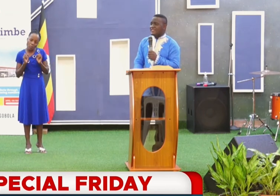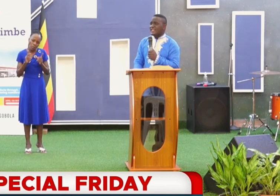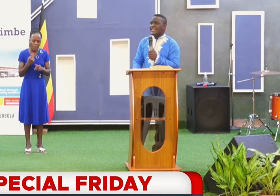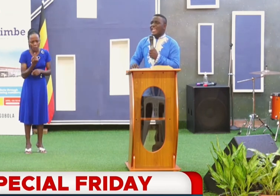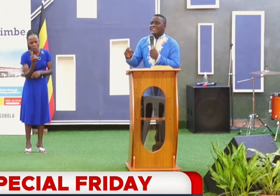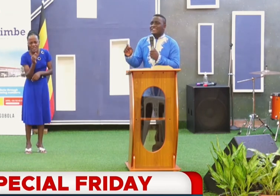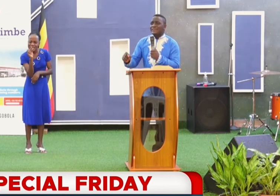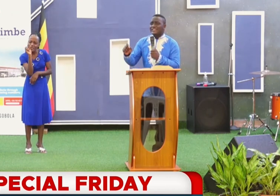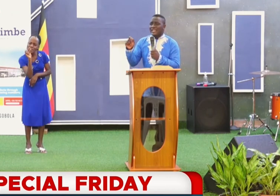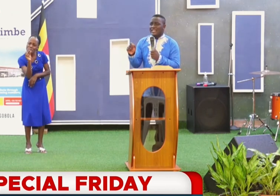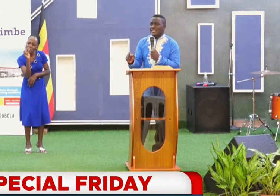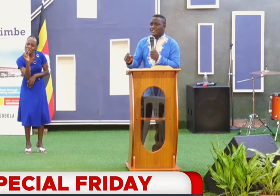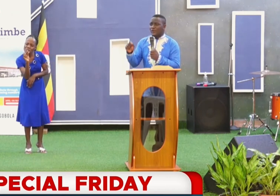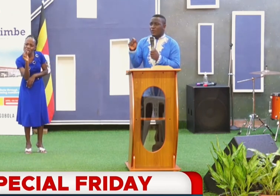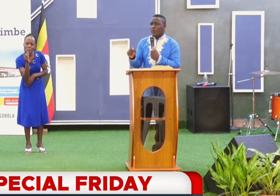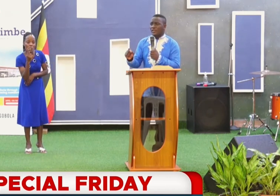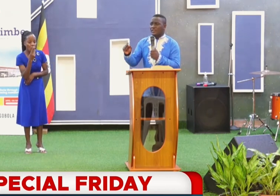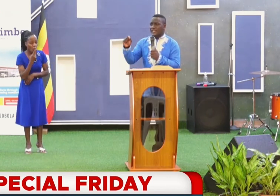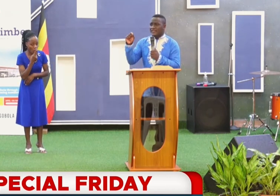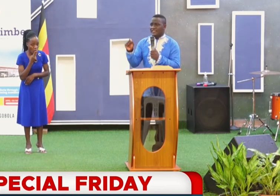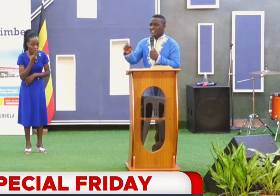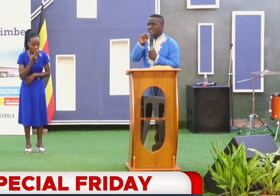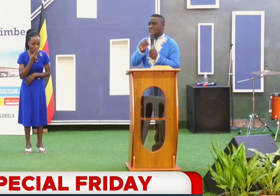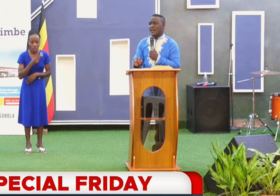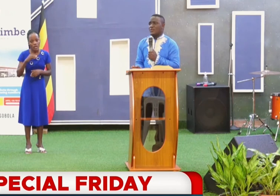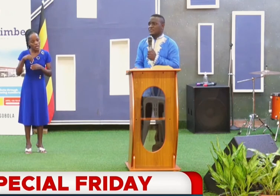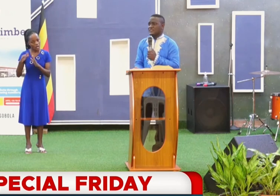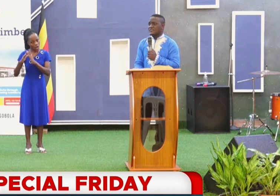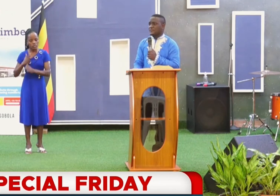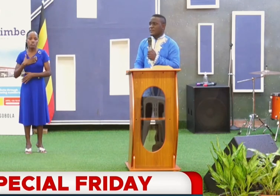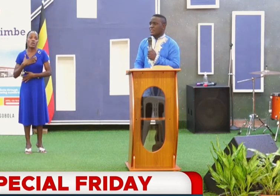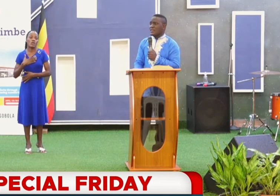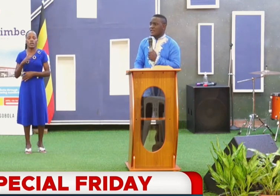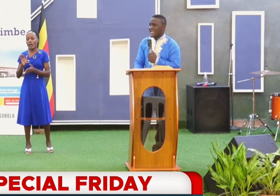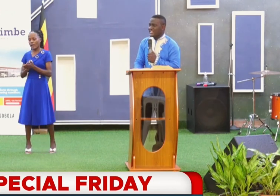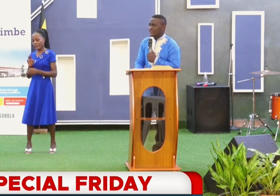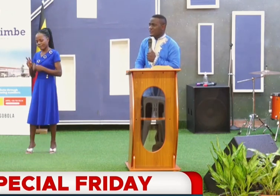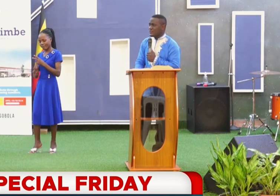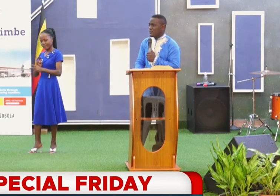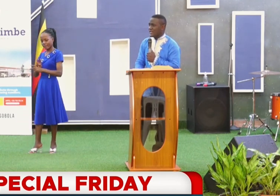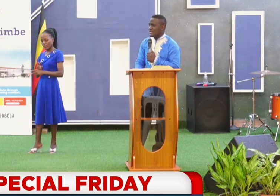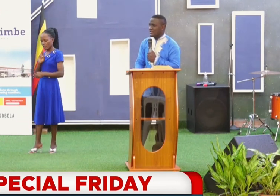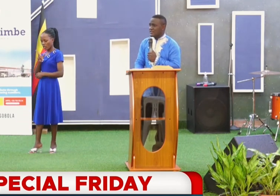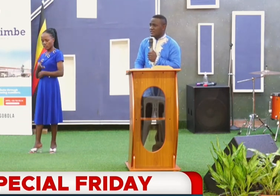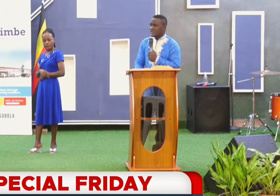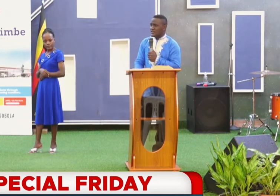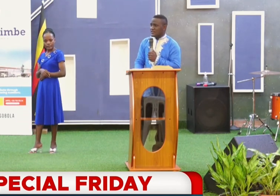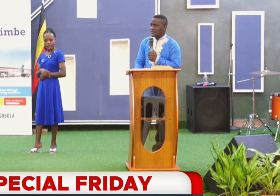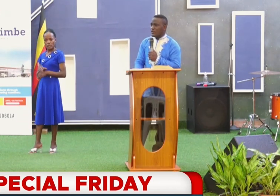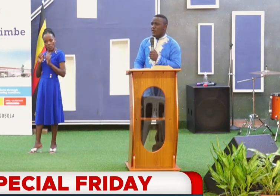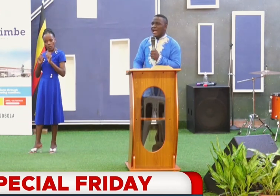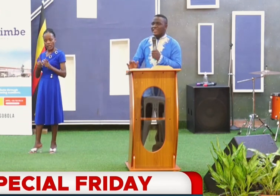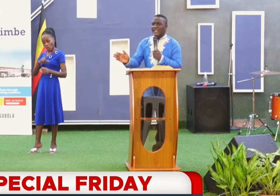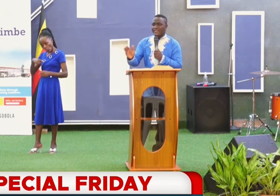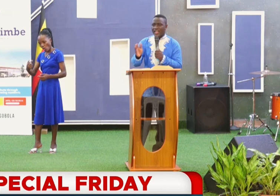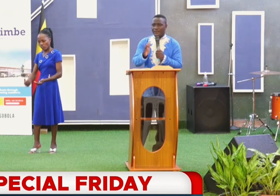And she said, except the little oil in the jars in the house. Elisha told the woman,